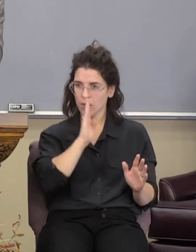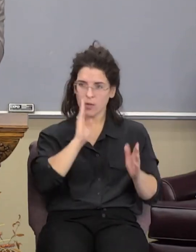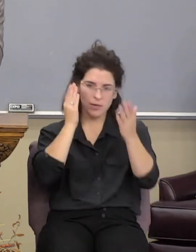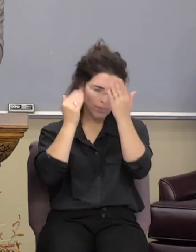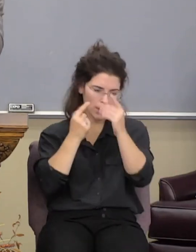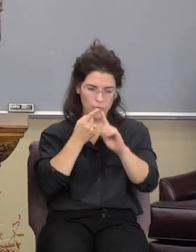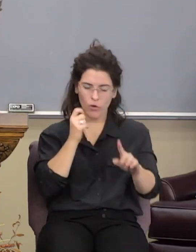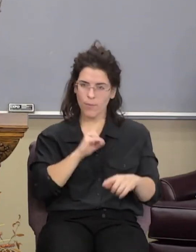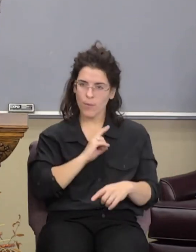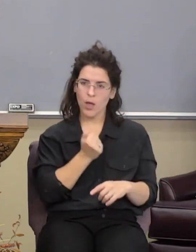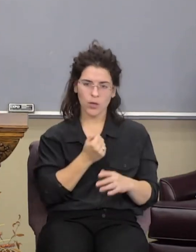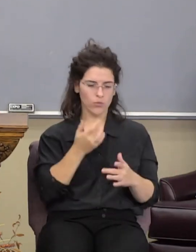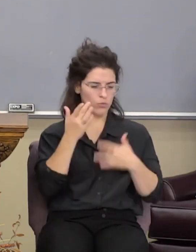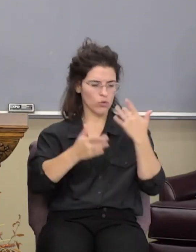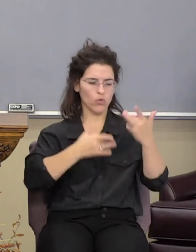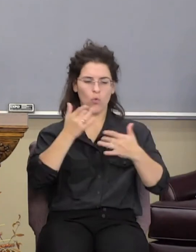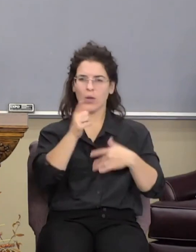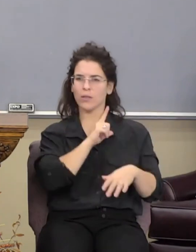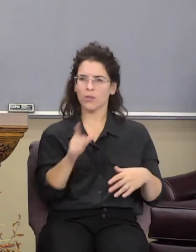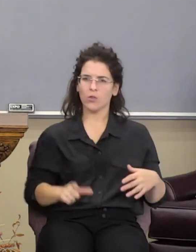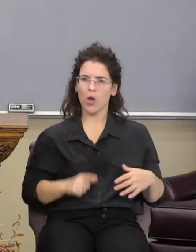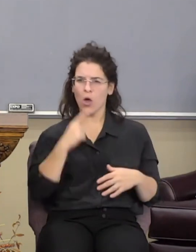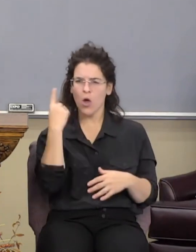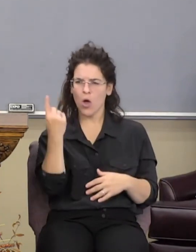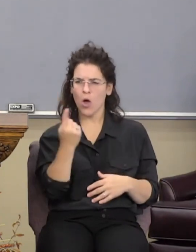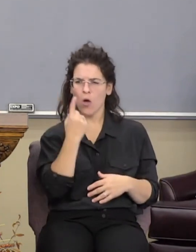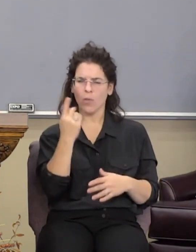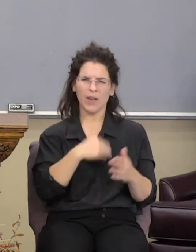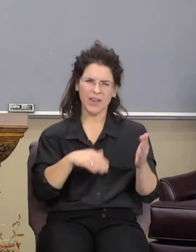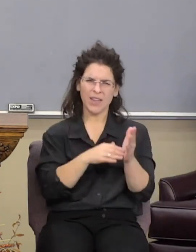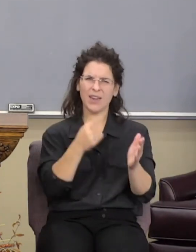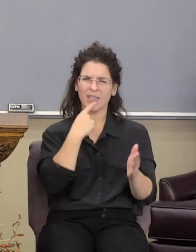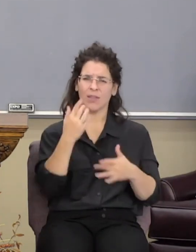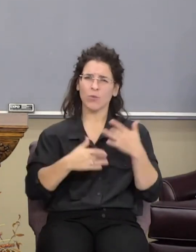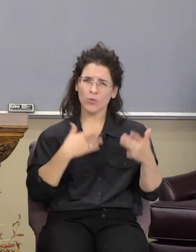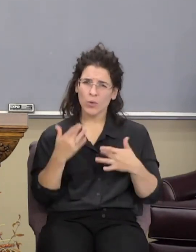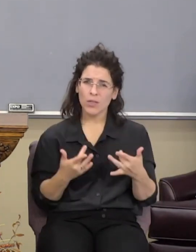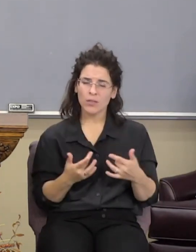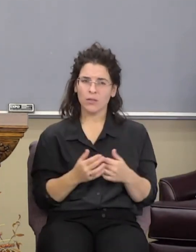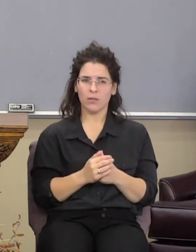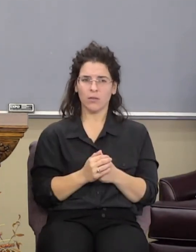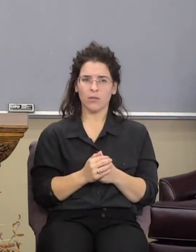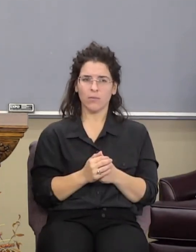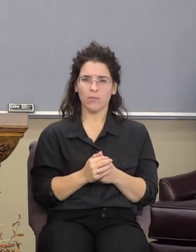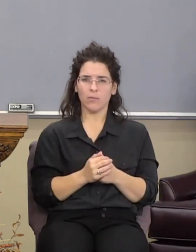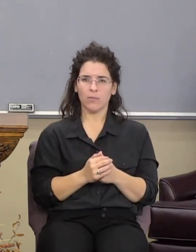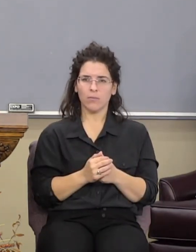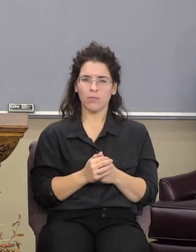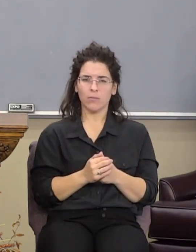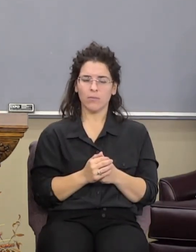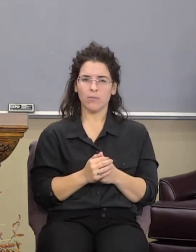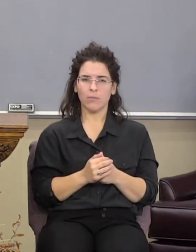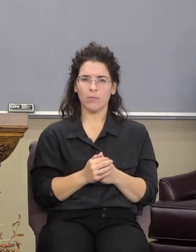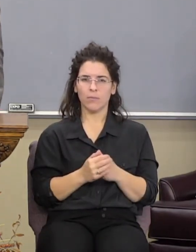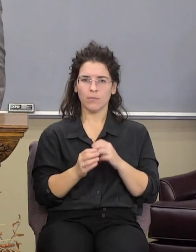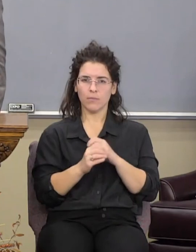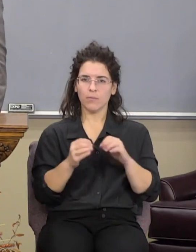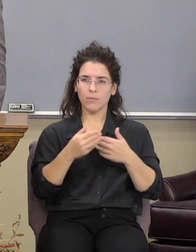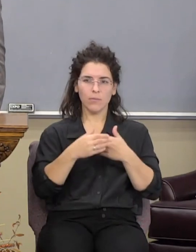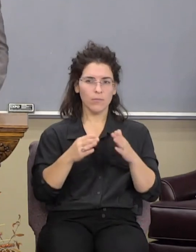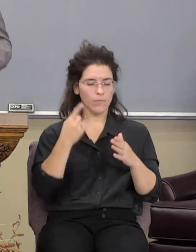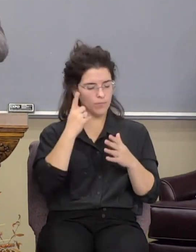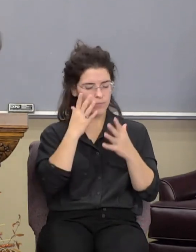us? Rejoice in the Lord always. And again, I say rejoice. There's no room for